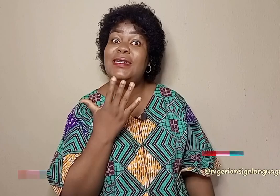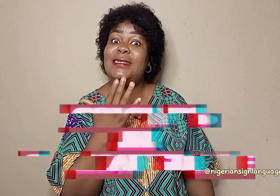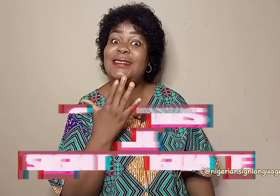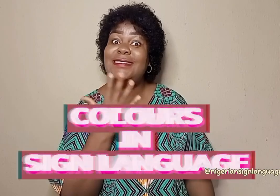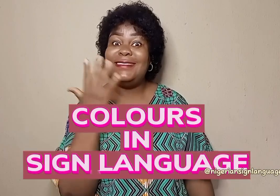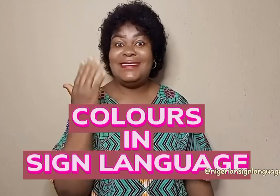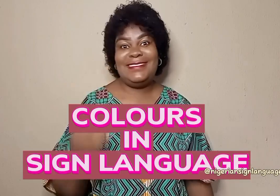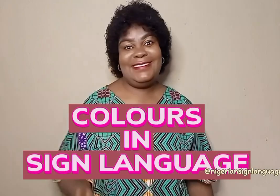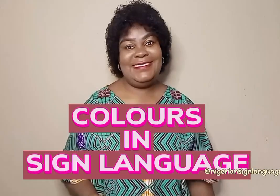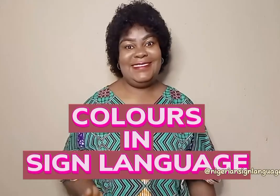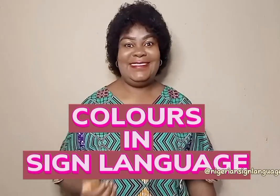colors.